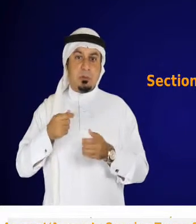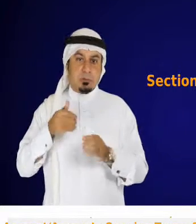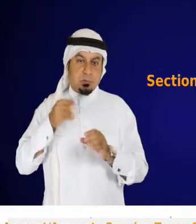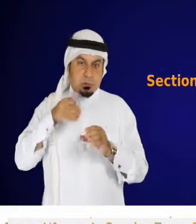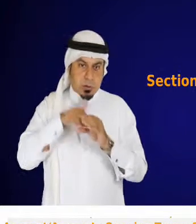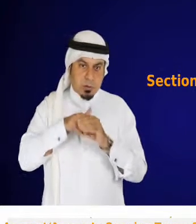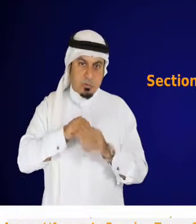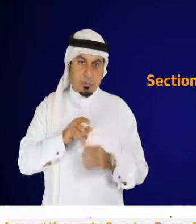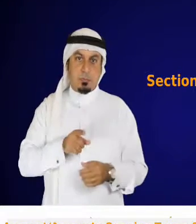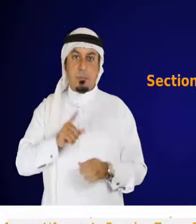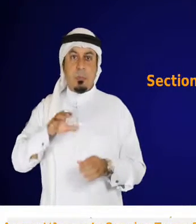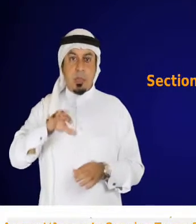attorney.